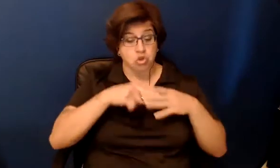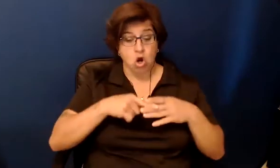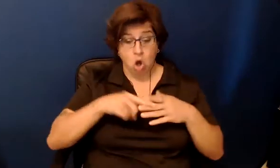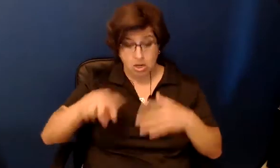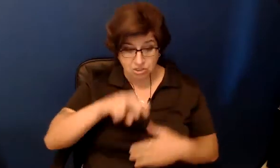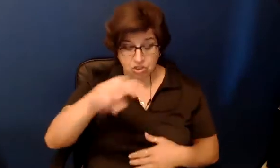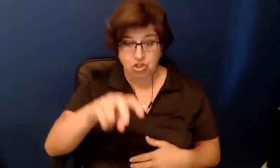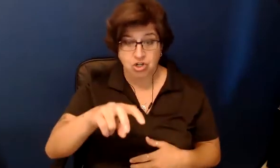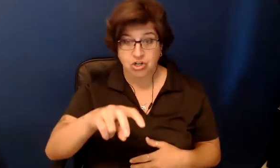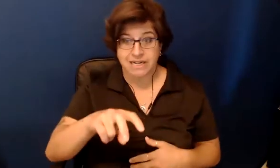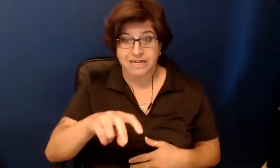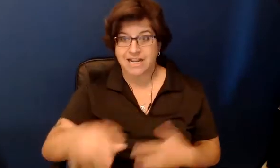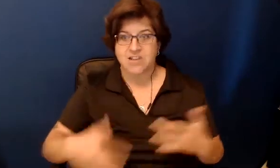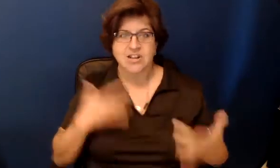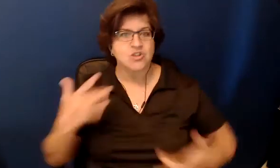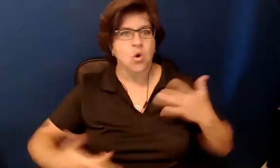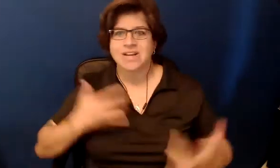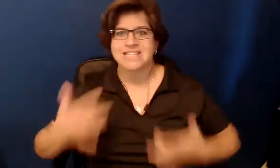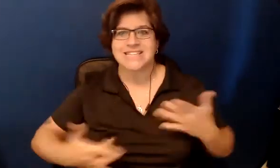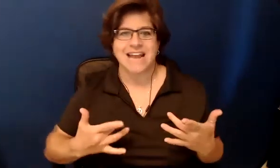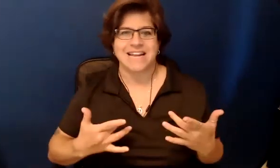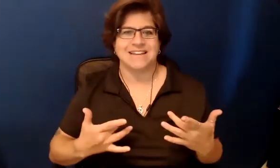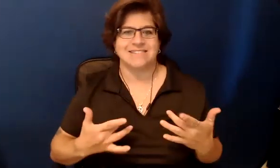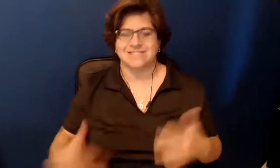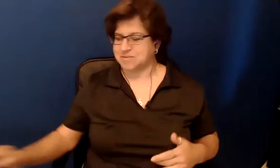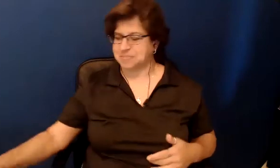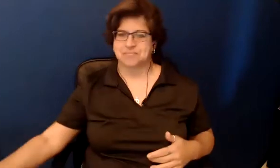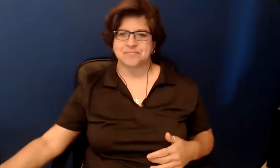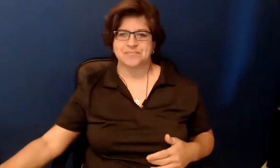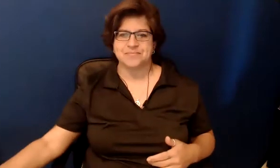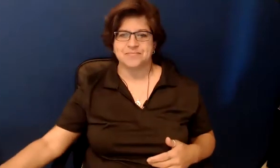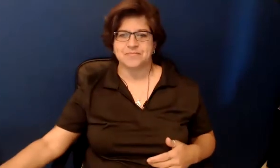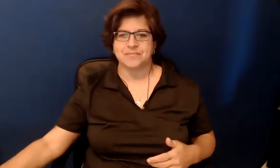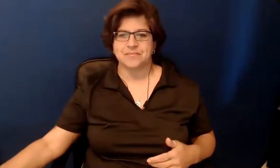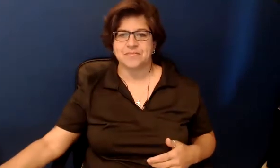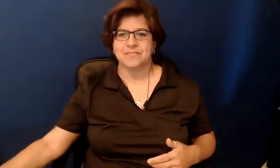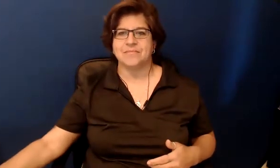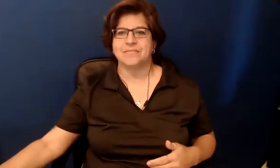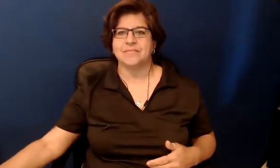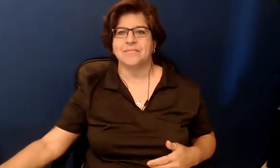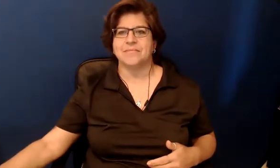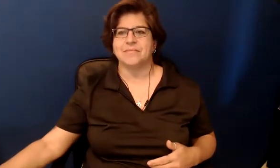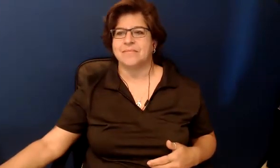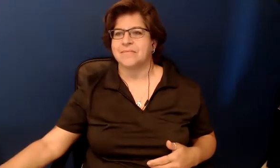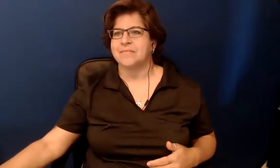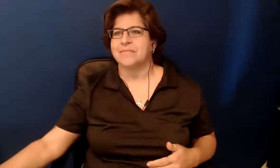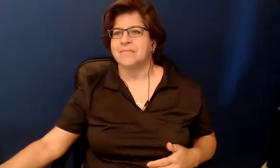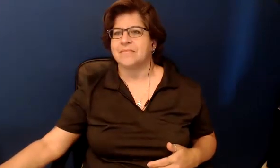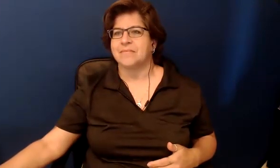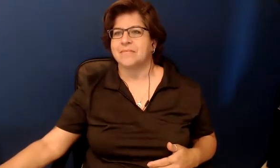of it. It's too fabulous. You get so excited about it, you can't hardly stand it, And like I said earlier, God uses every